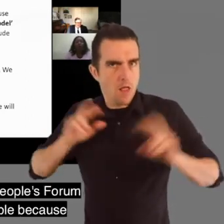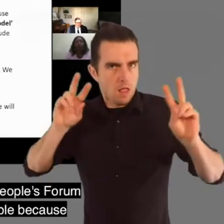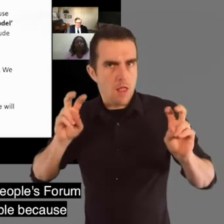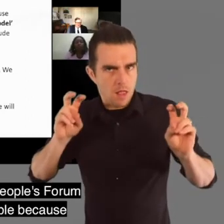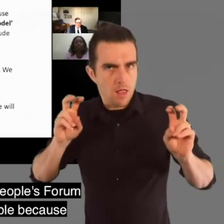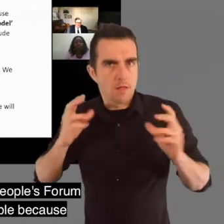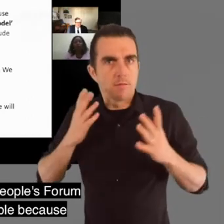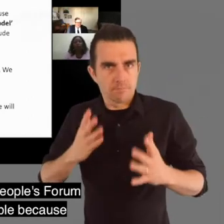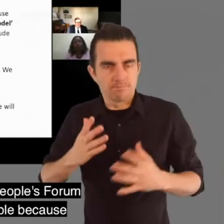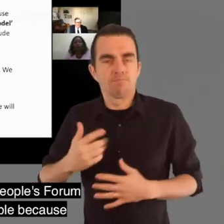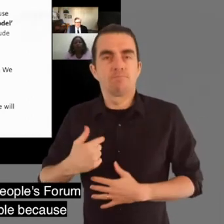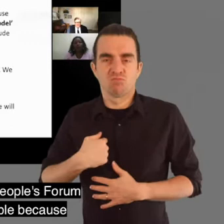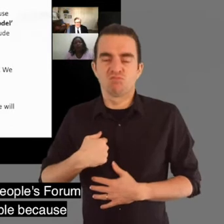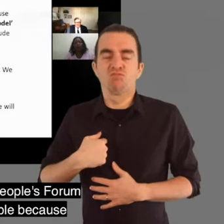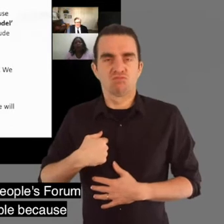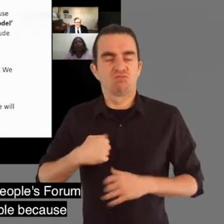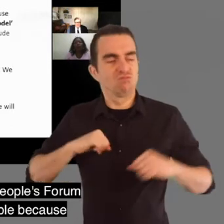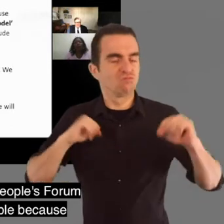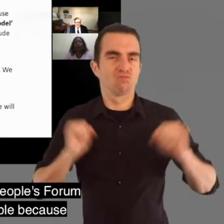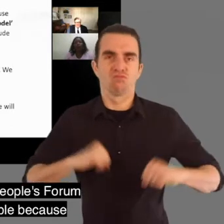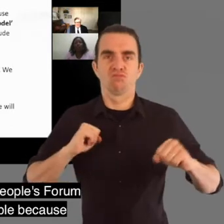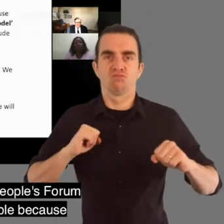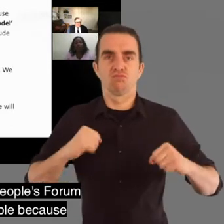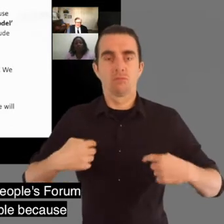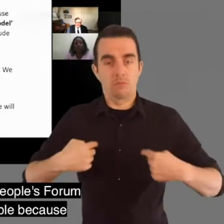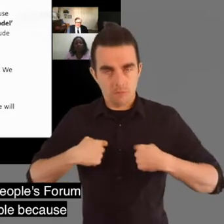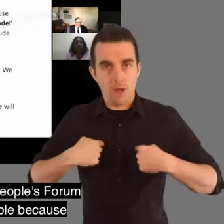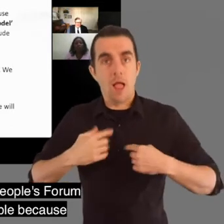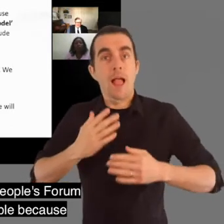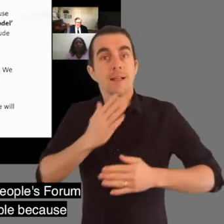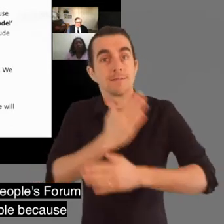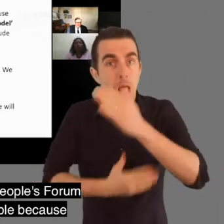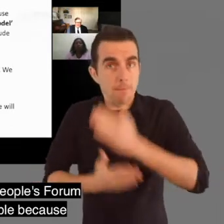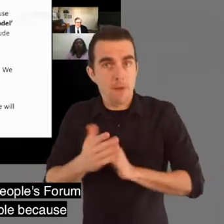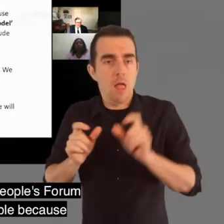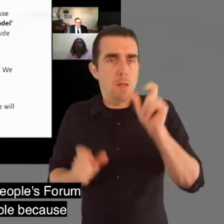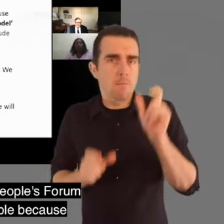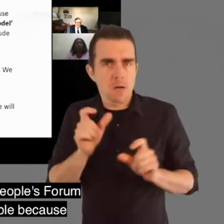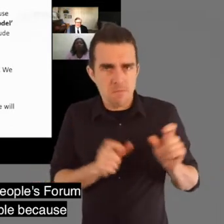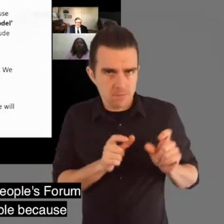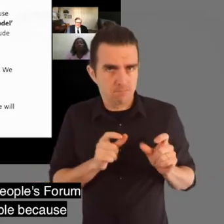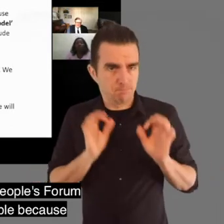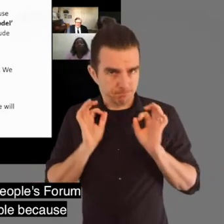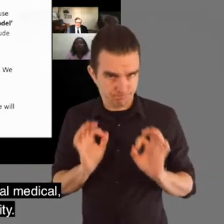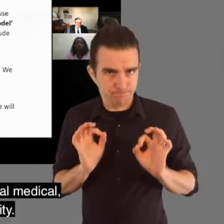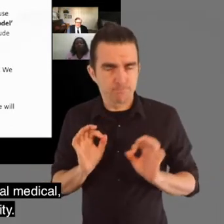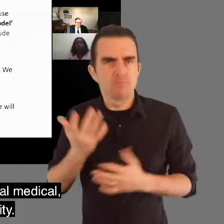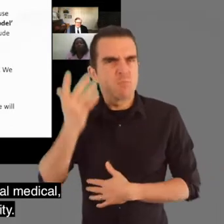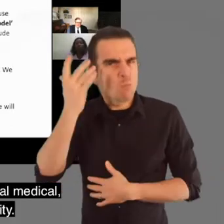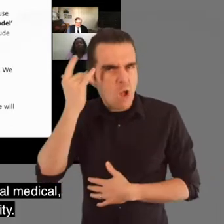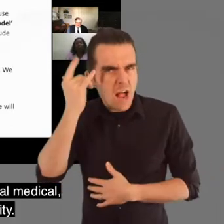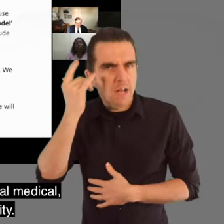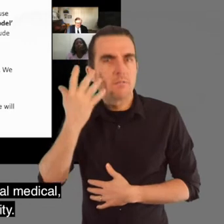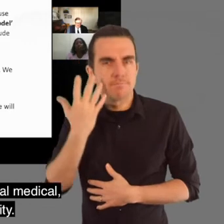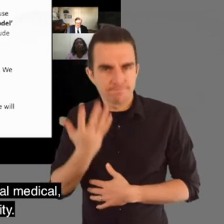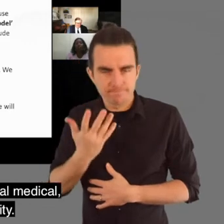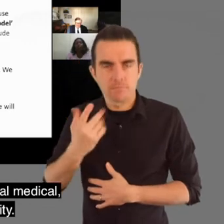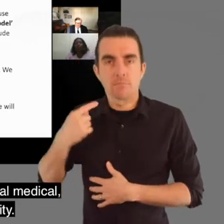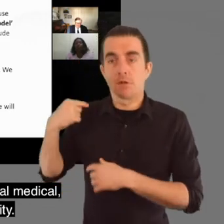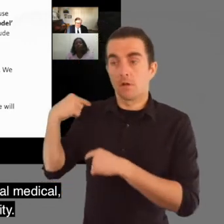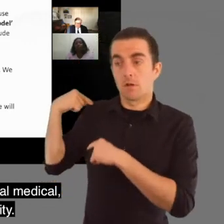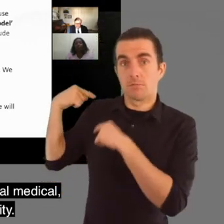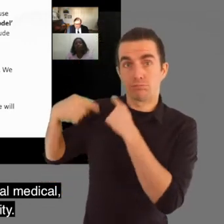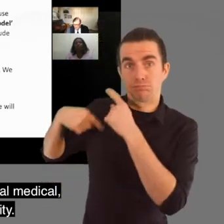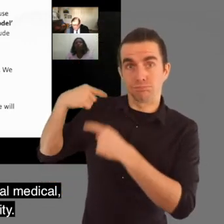In the Commonwealth Disabled People's Forum, we call ourselves disabled people because of the development of the social